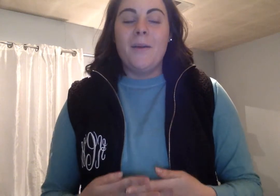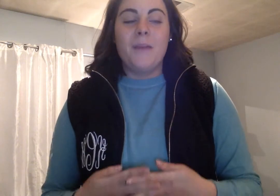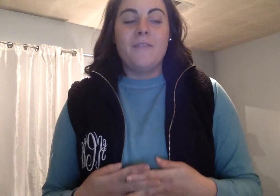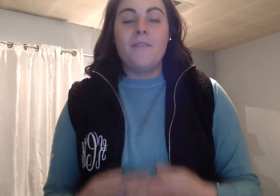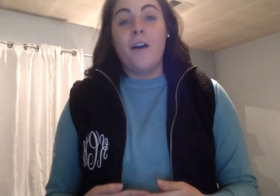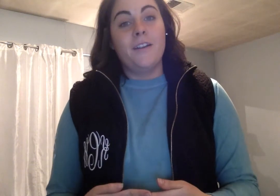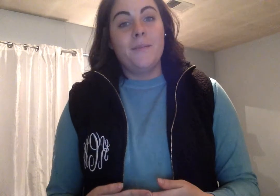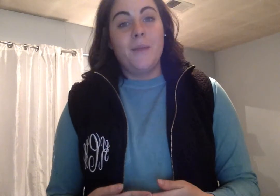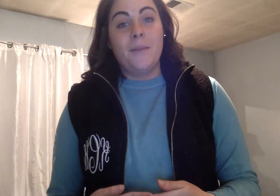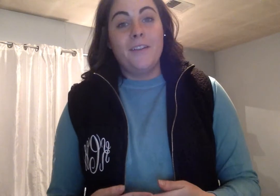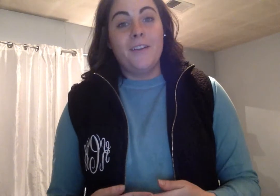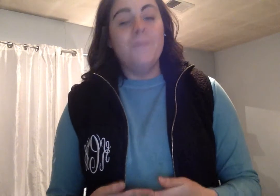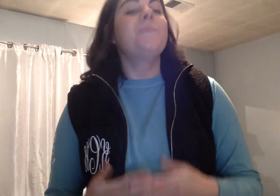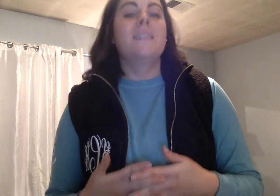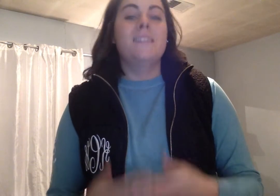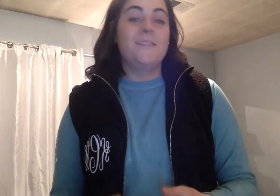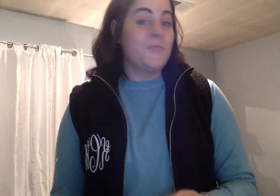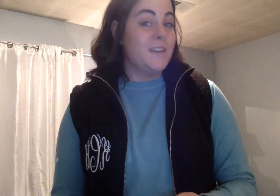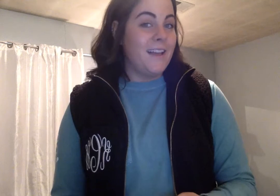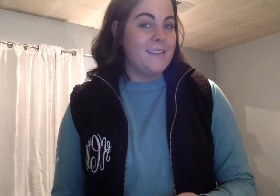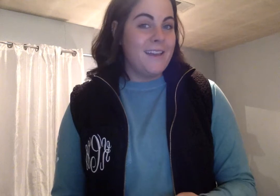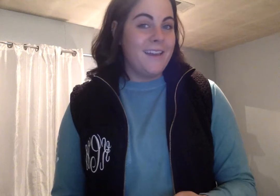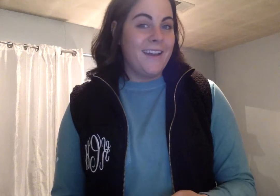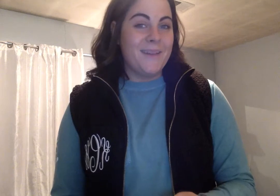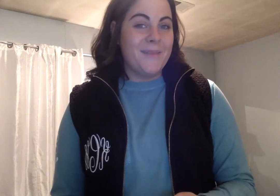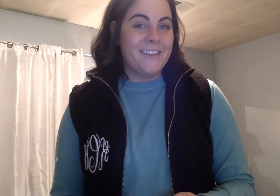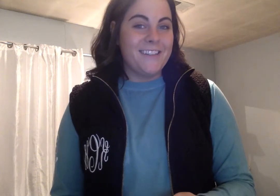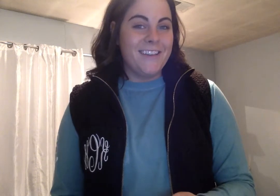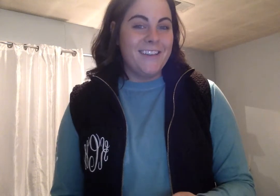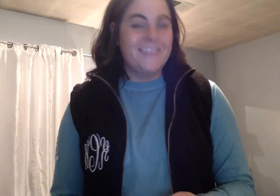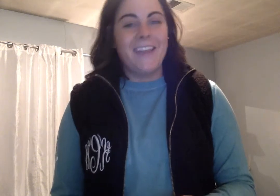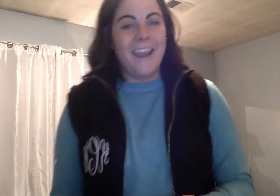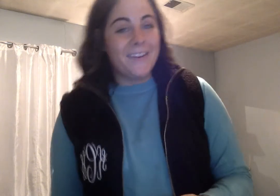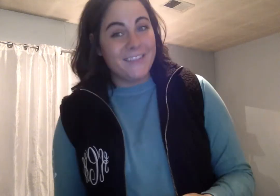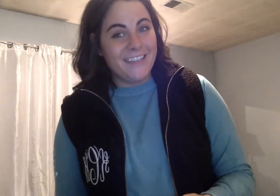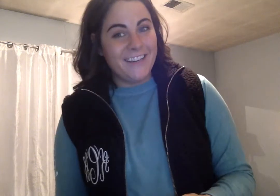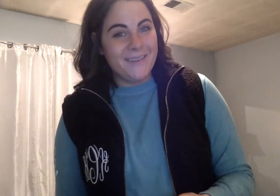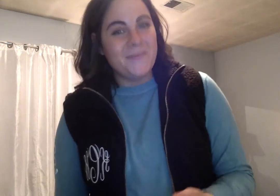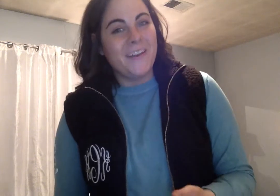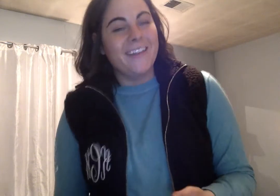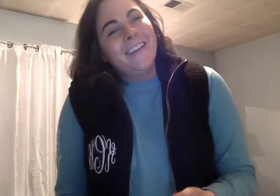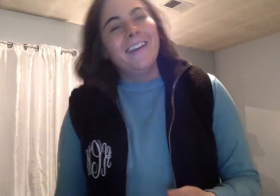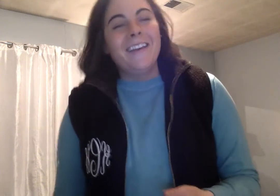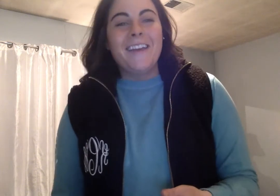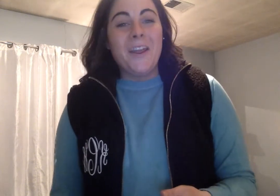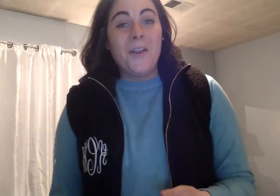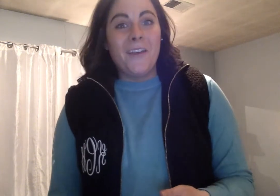my father and my mother didn't realize that I had bought the chicken, so they ate it for dinner, but here we